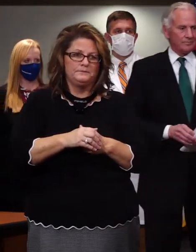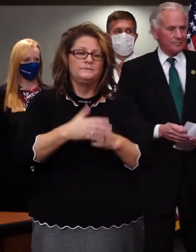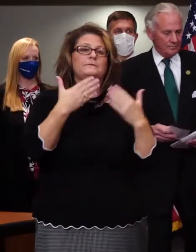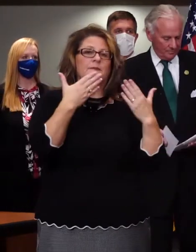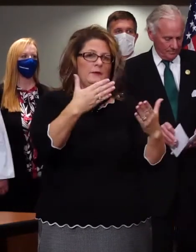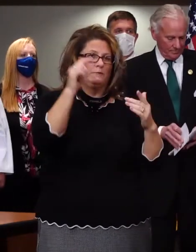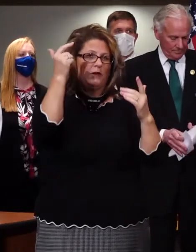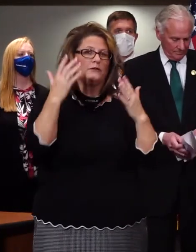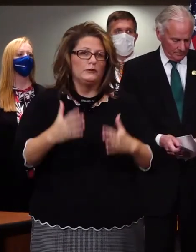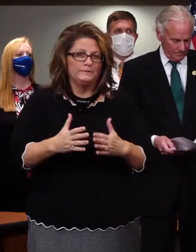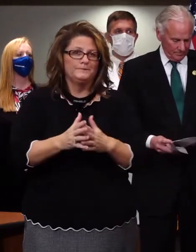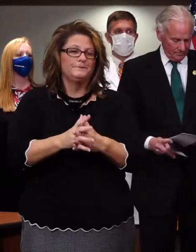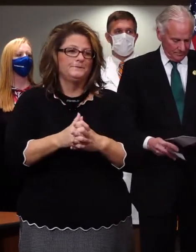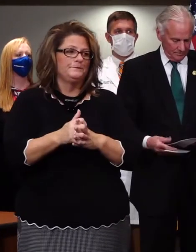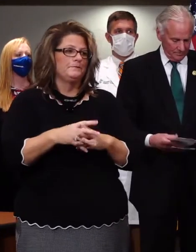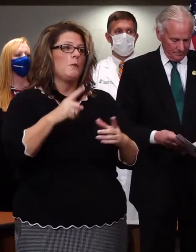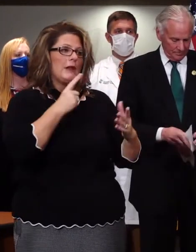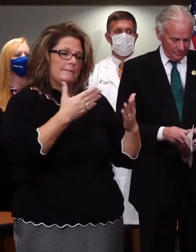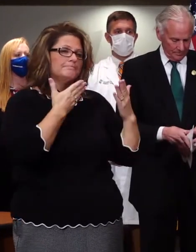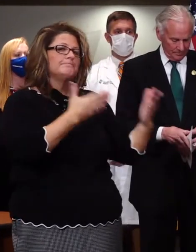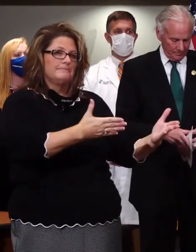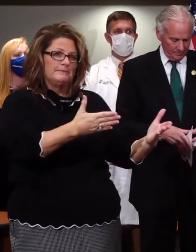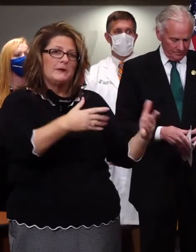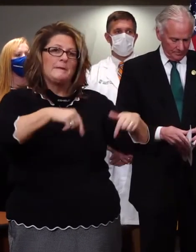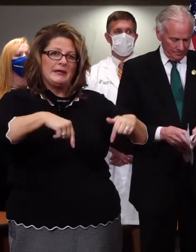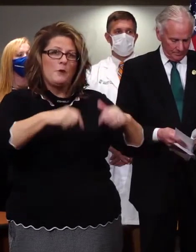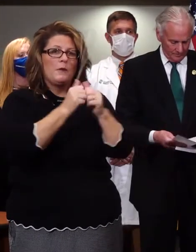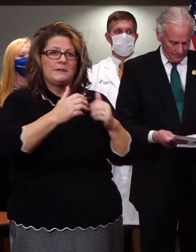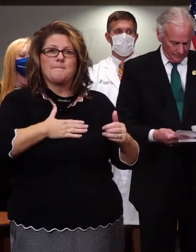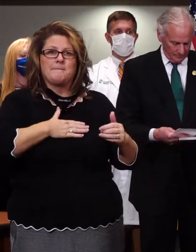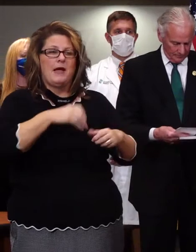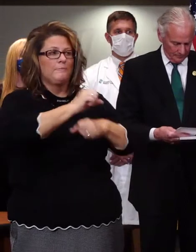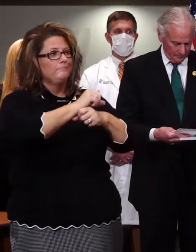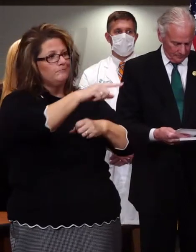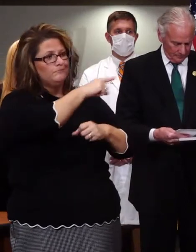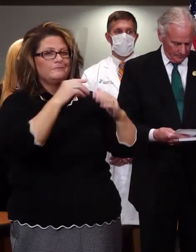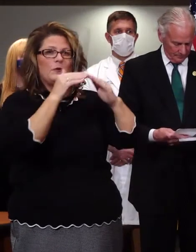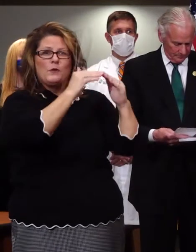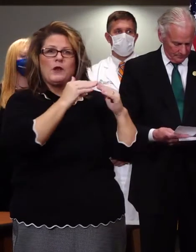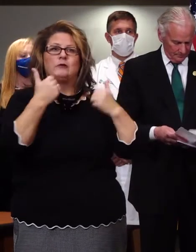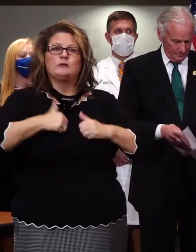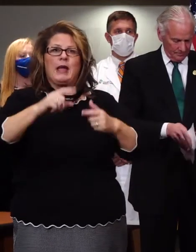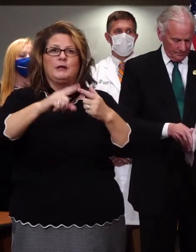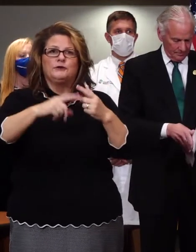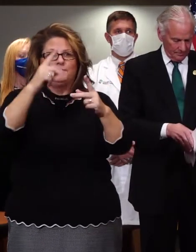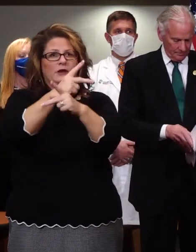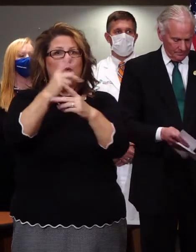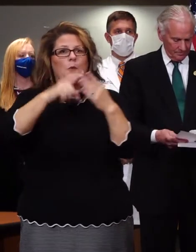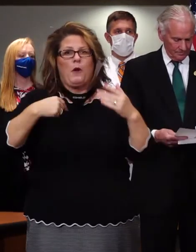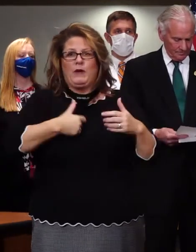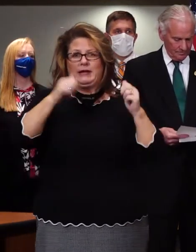Thank you, Governor. And I appreciate being here with my colleagues and others who are here to help address what more we can do